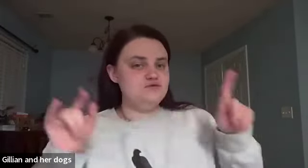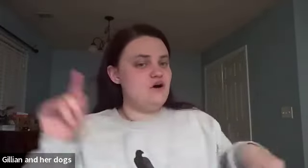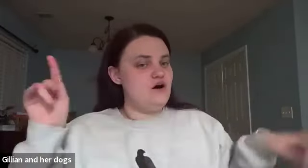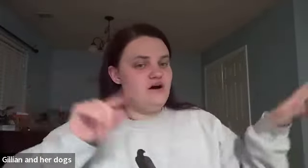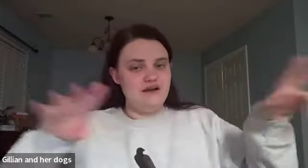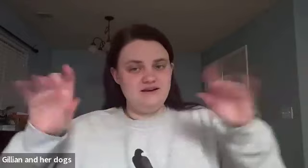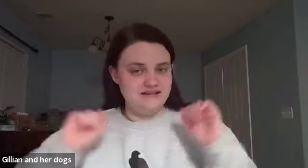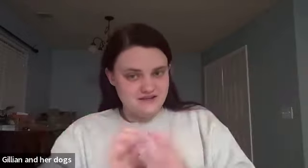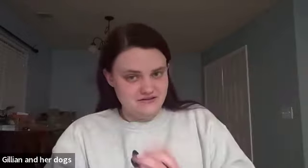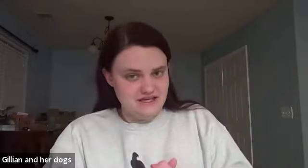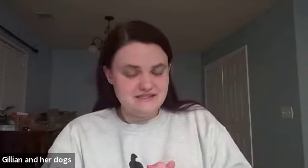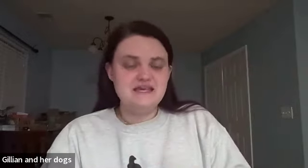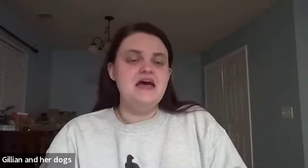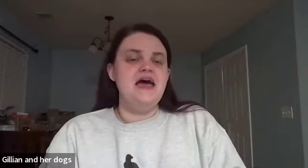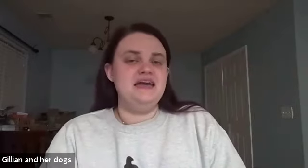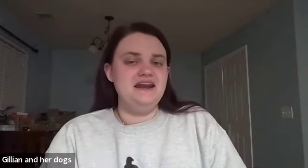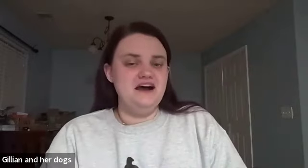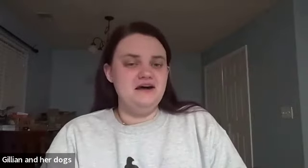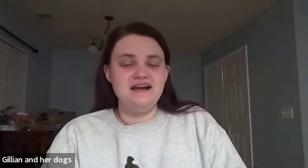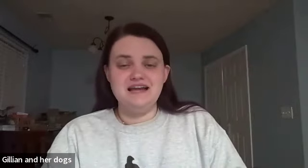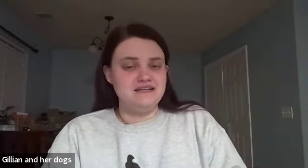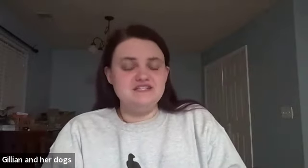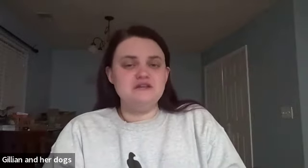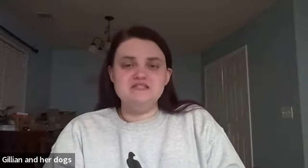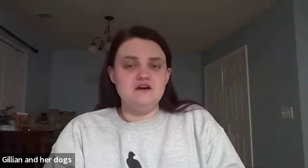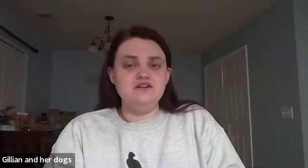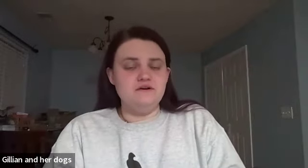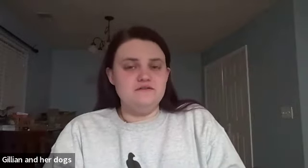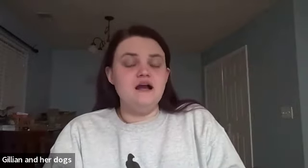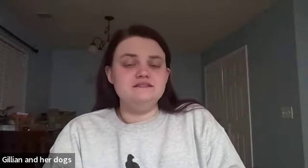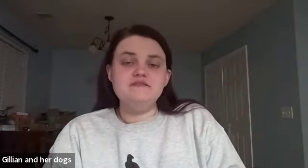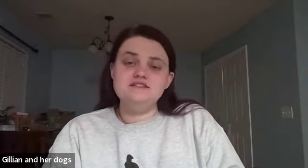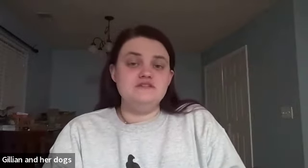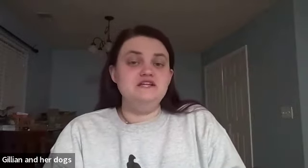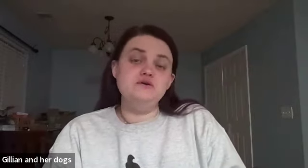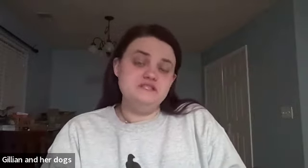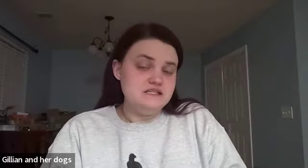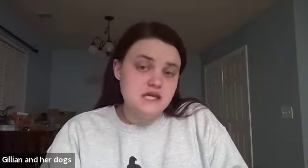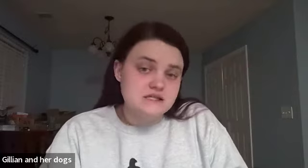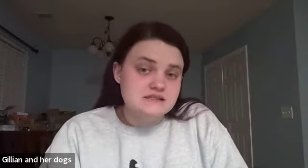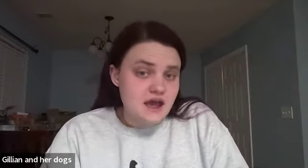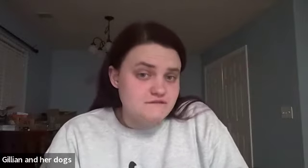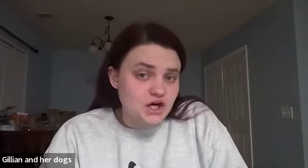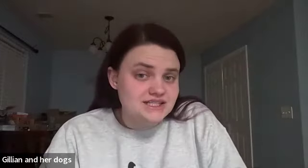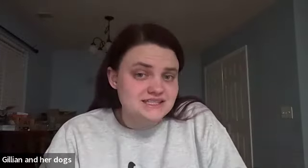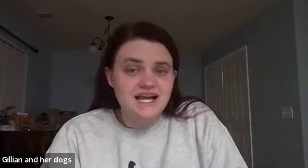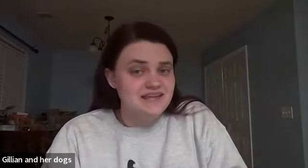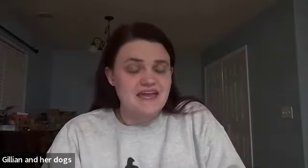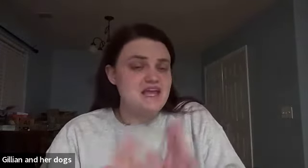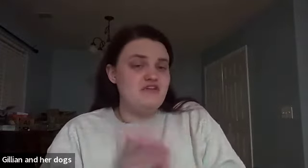worked with all areas of kids. And I still can tell you for a fact, deaf kids are the nosiest kids ever. Like